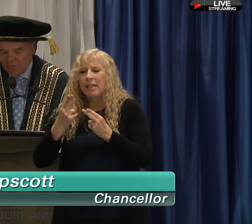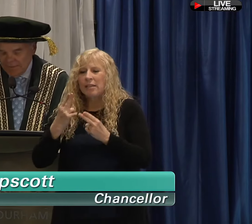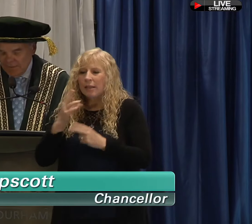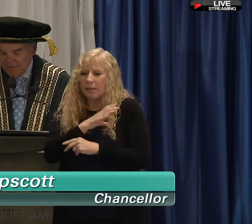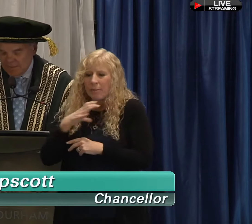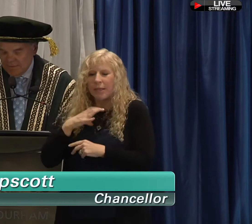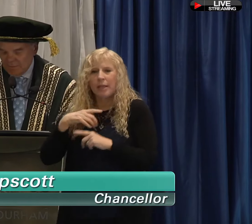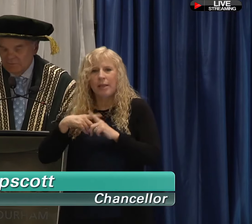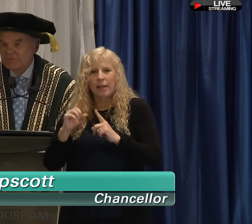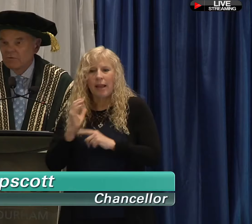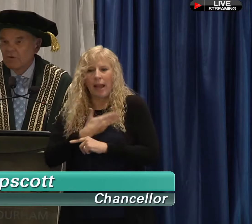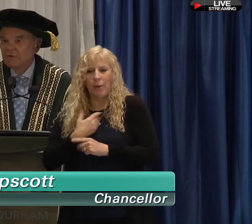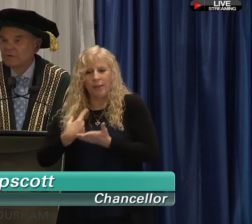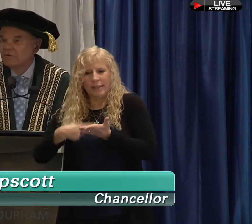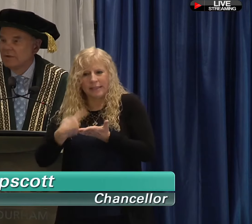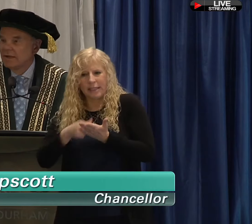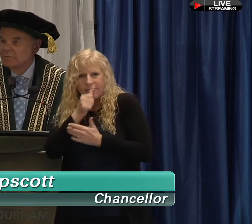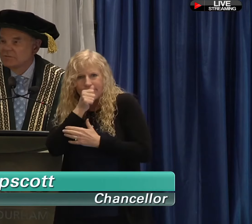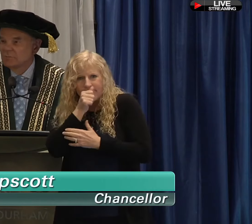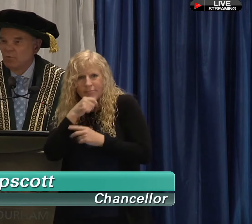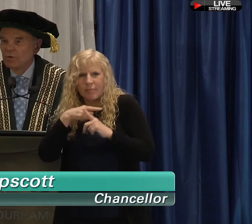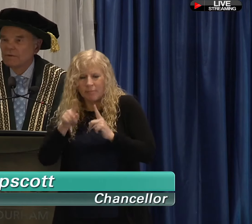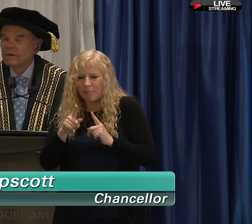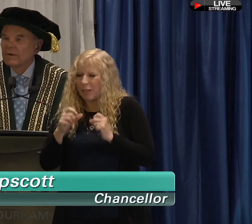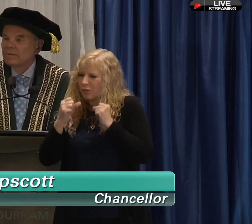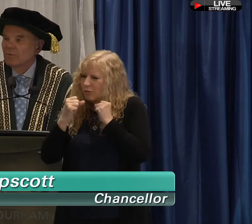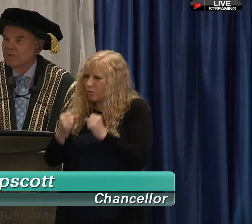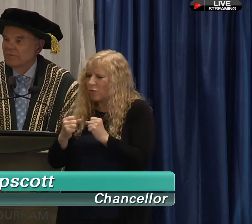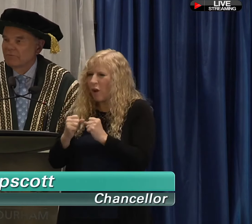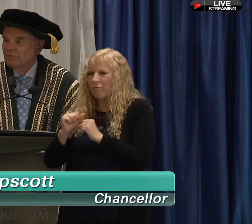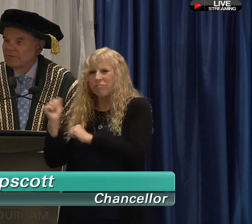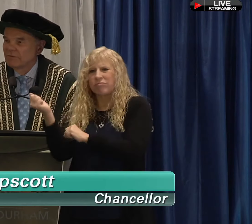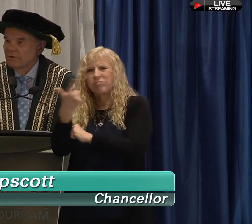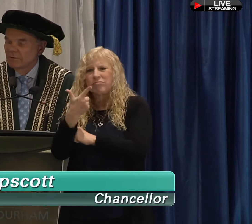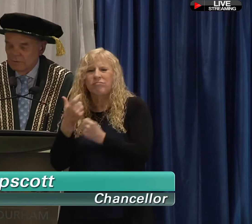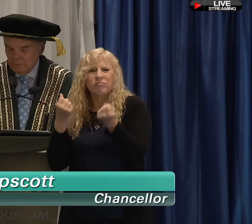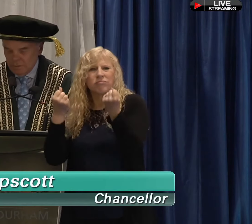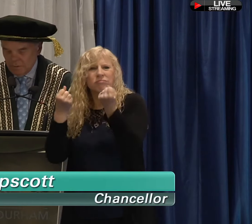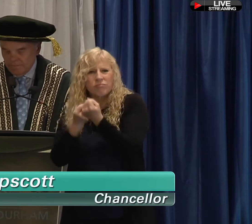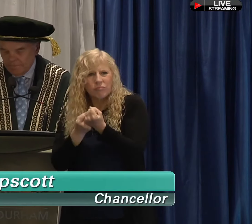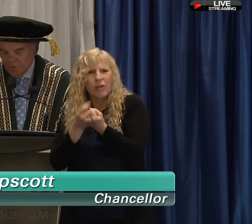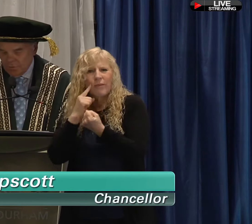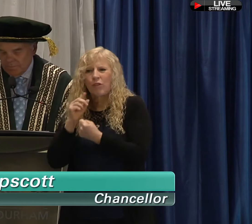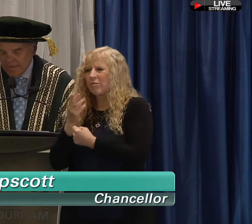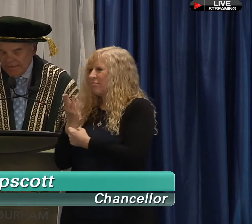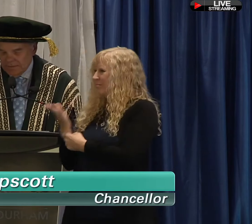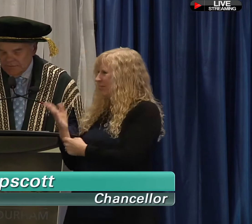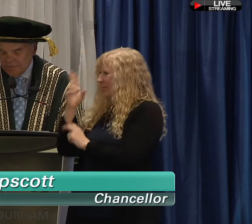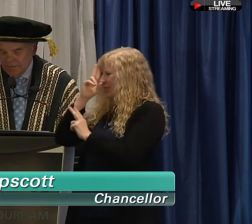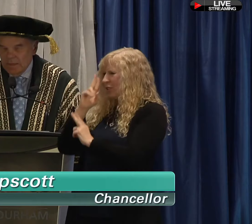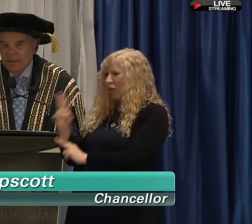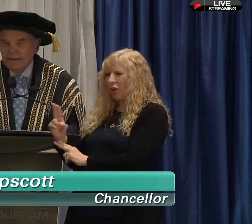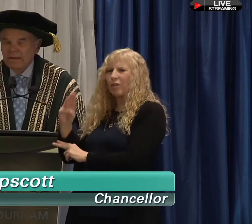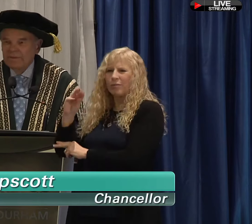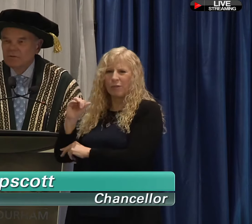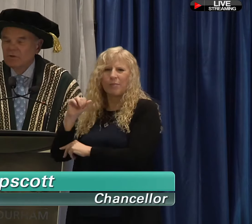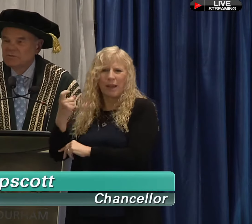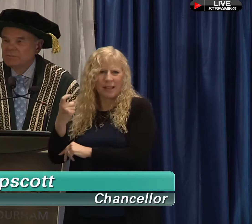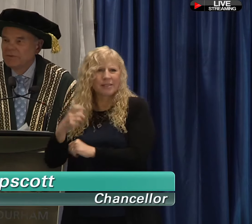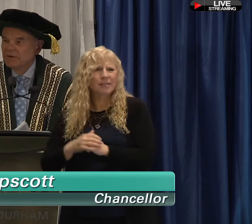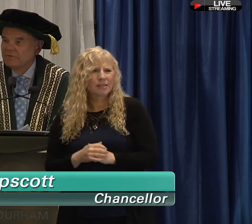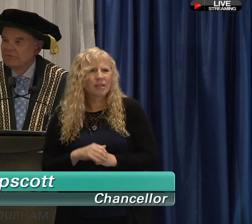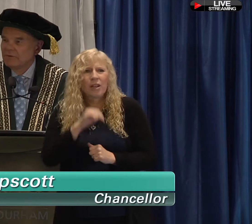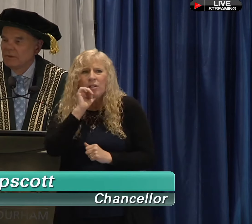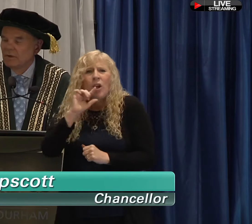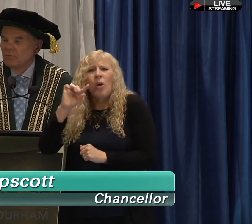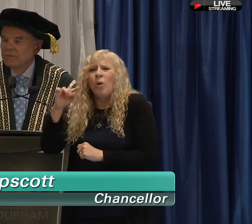tell you, there was strong and unanimous support that we confer this honor on Max. And I think not